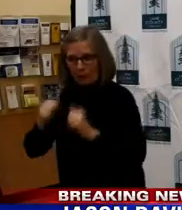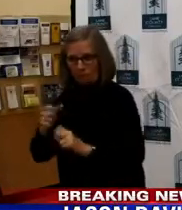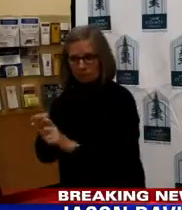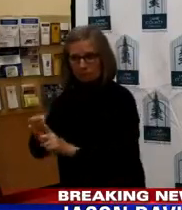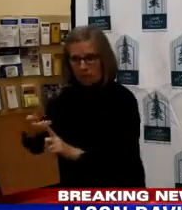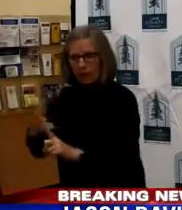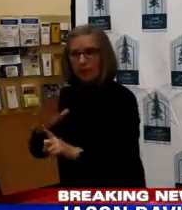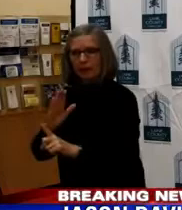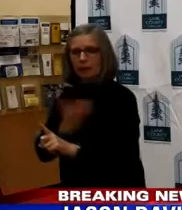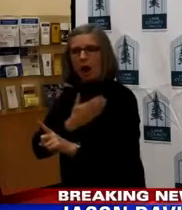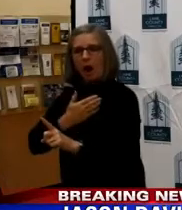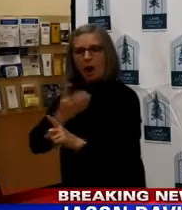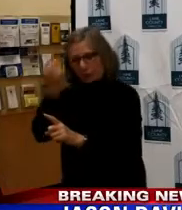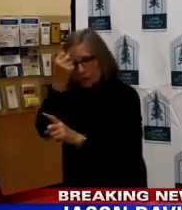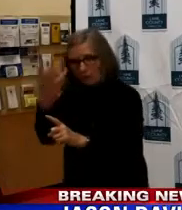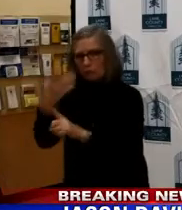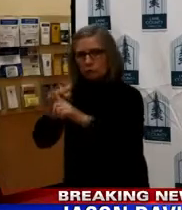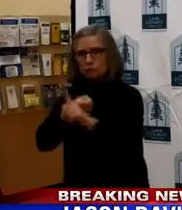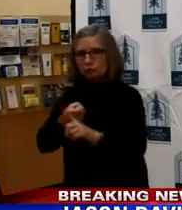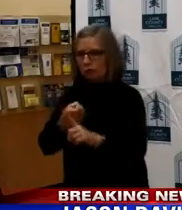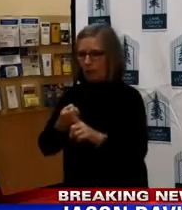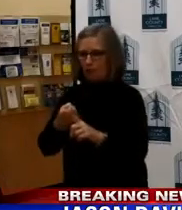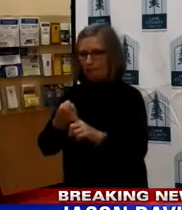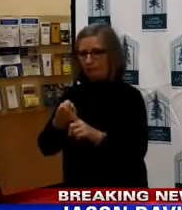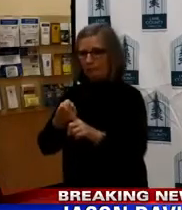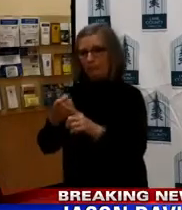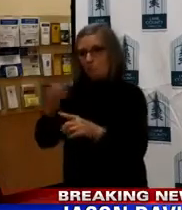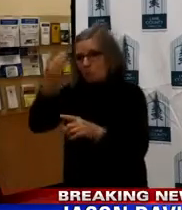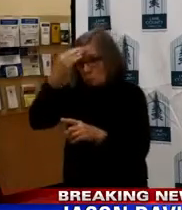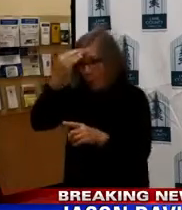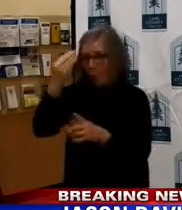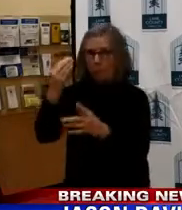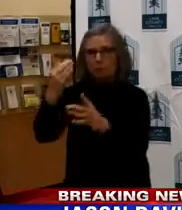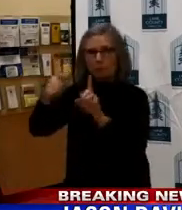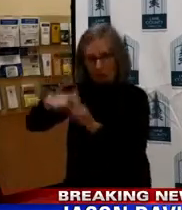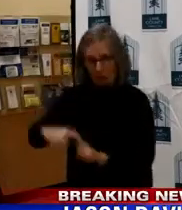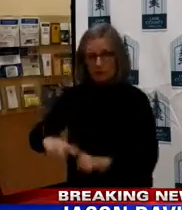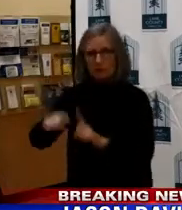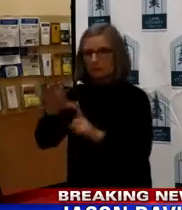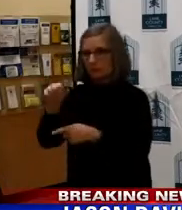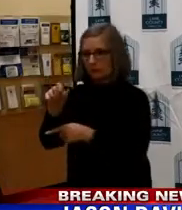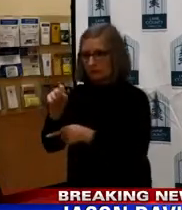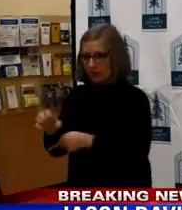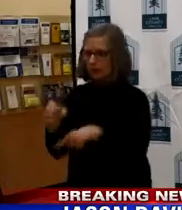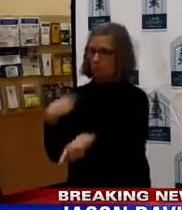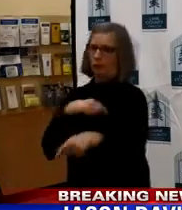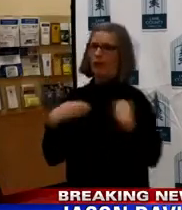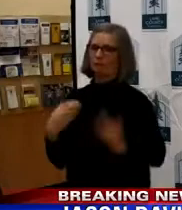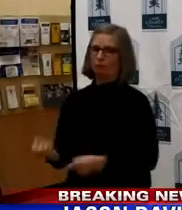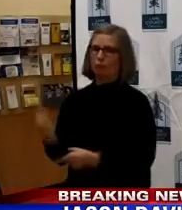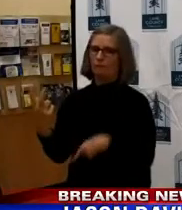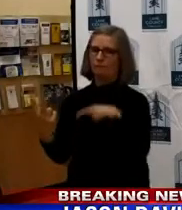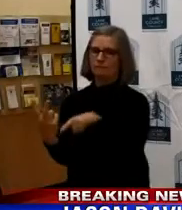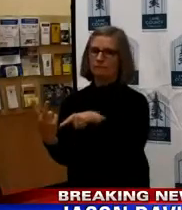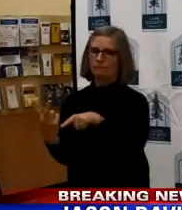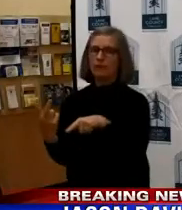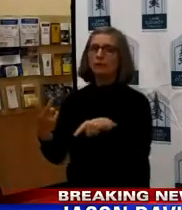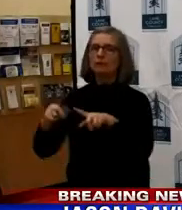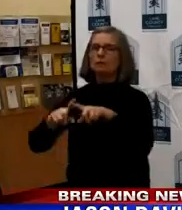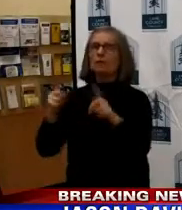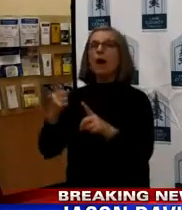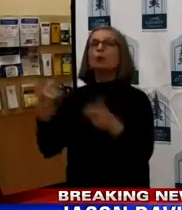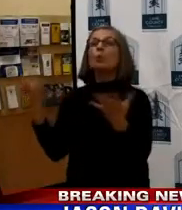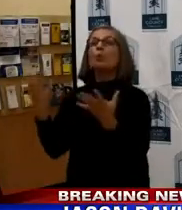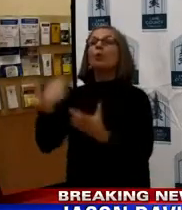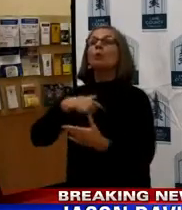number, the information that is within those cases and what we learn about them is pretty rich. And so what we're doing is working